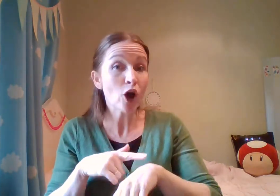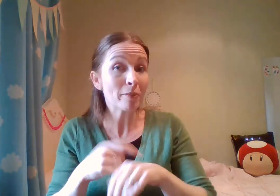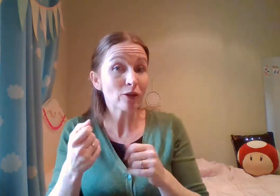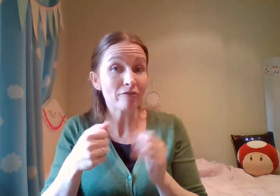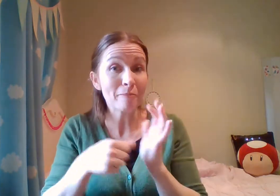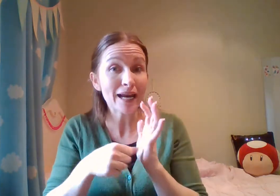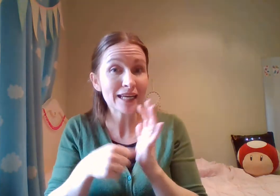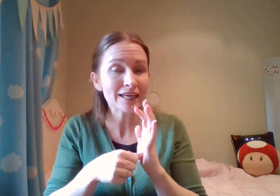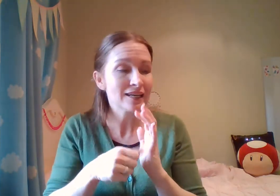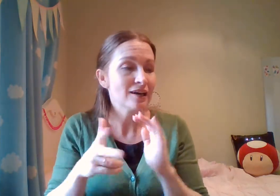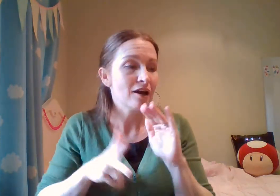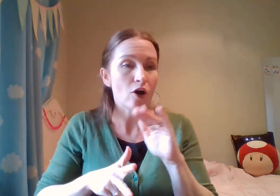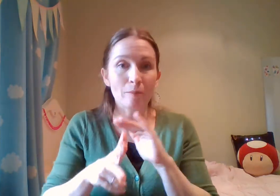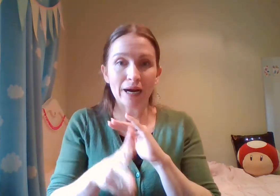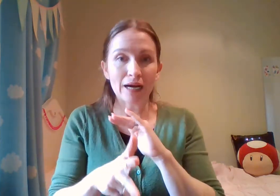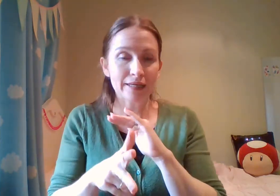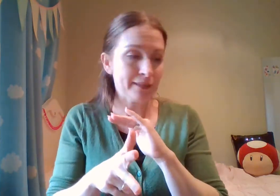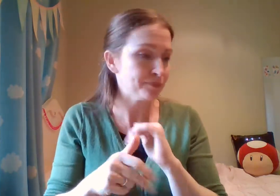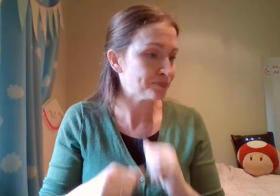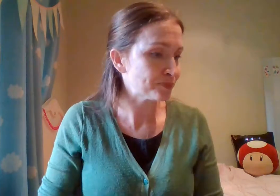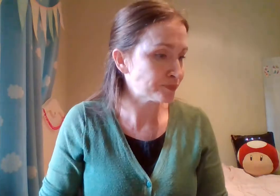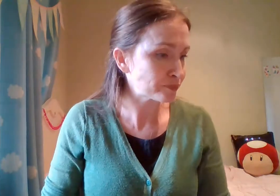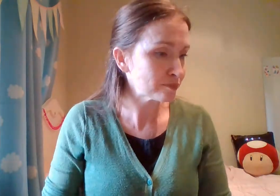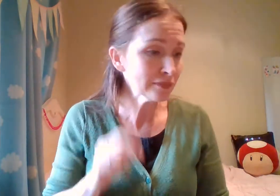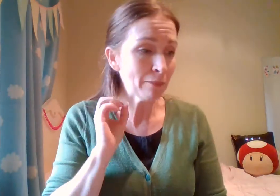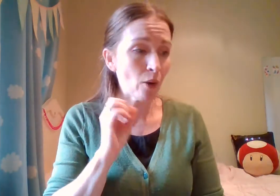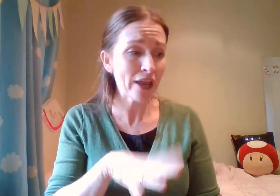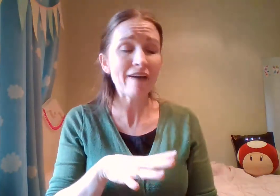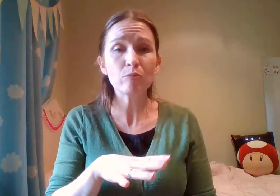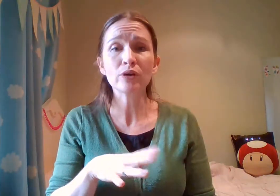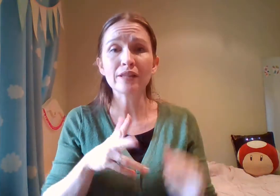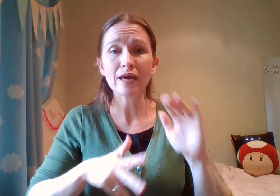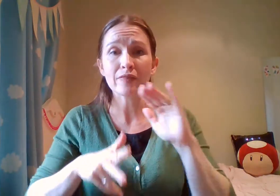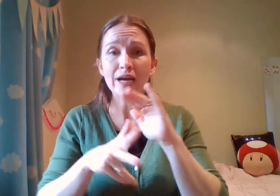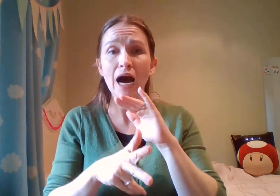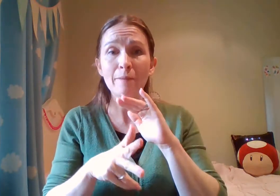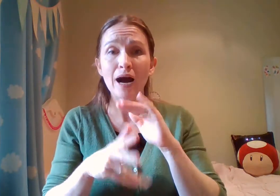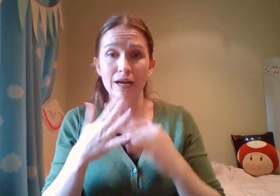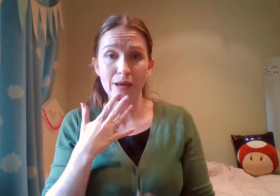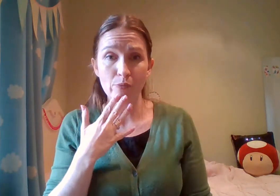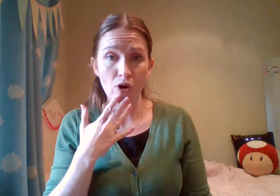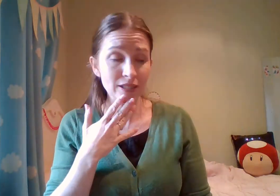lot of money on parking. But we have put in there the car parking prices.